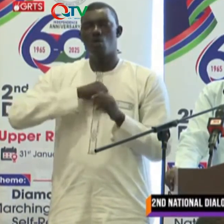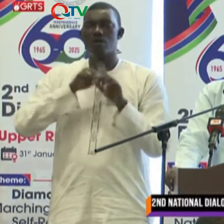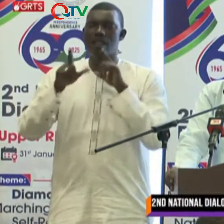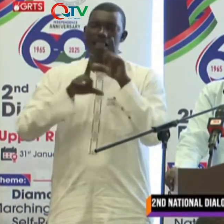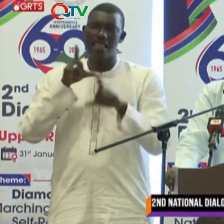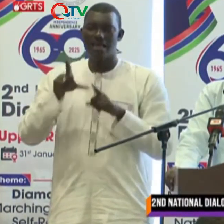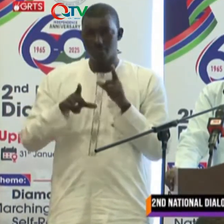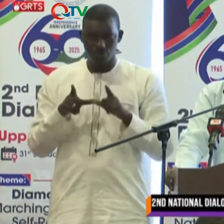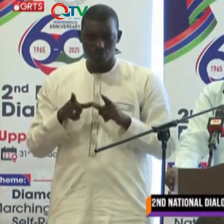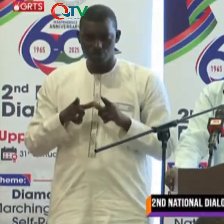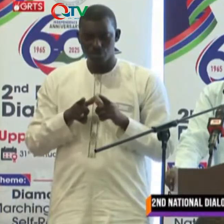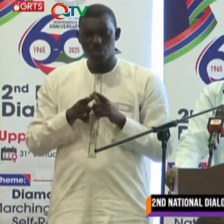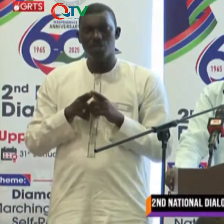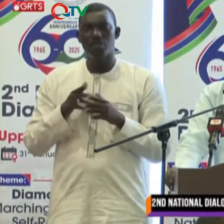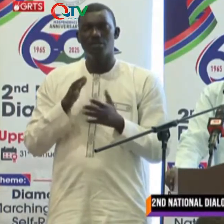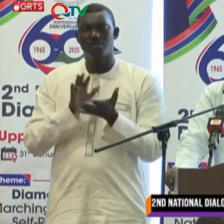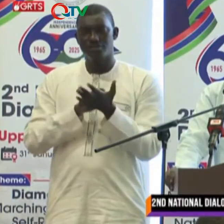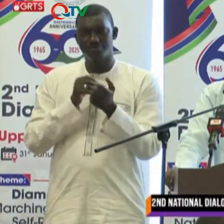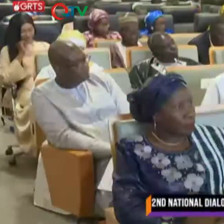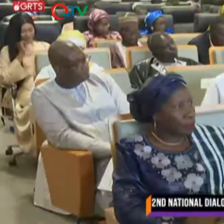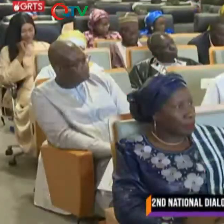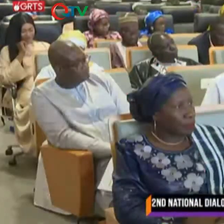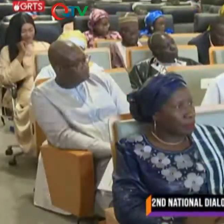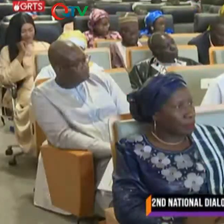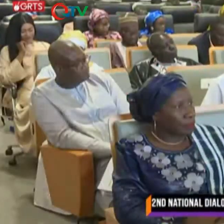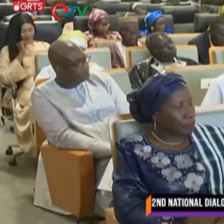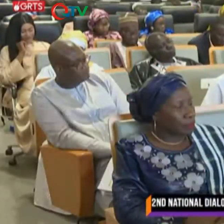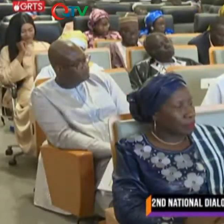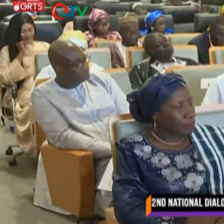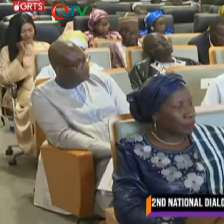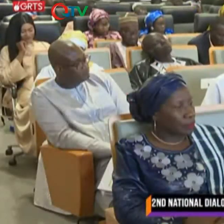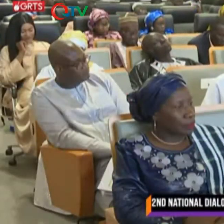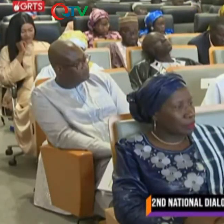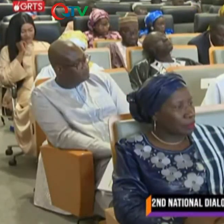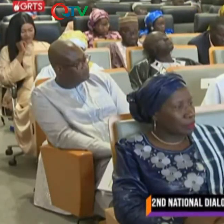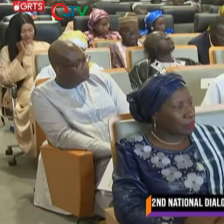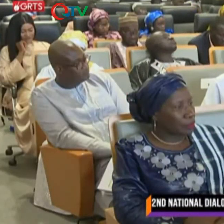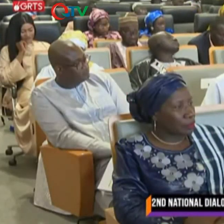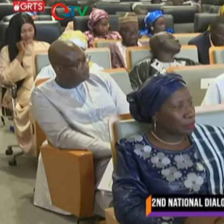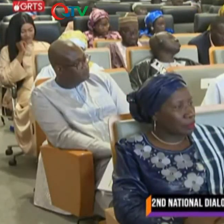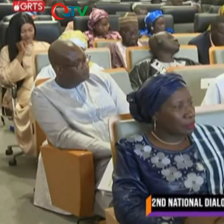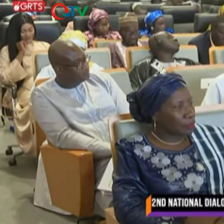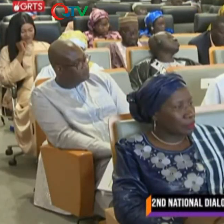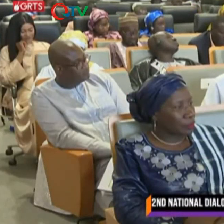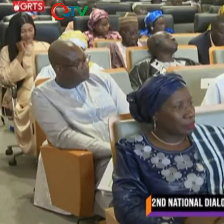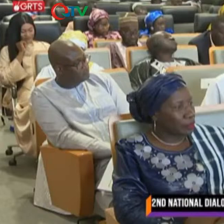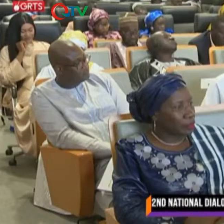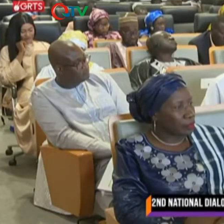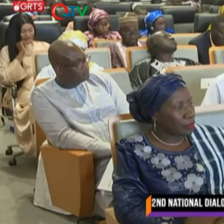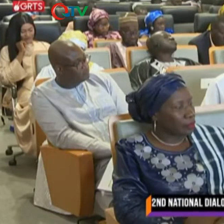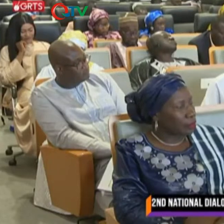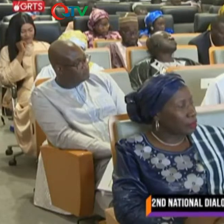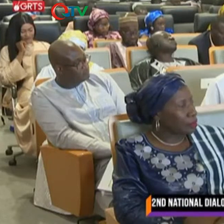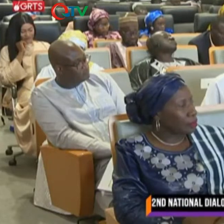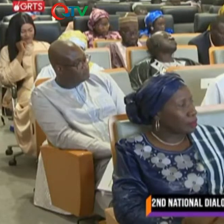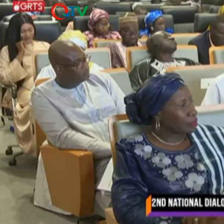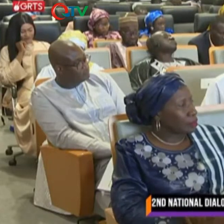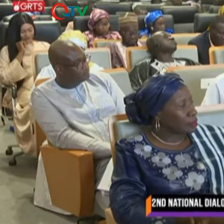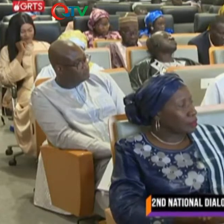In fostering national solidarity, it is worth remembering that unity begins in the